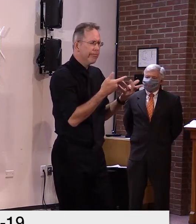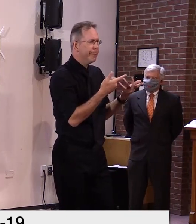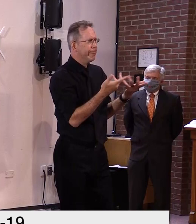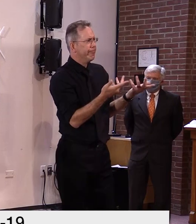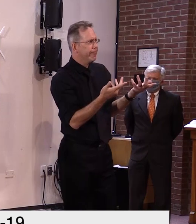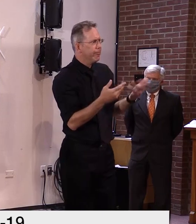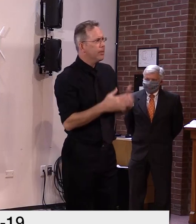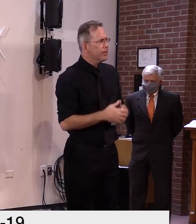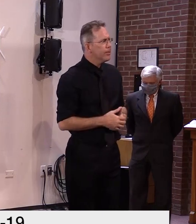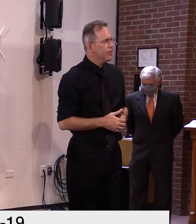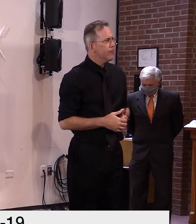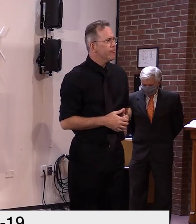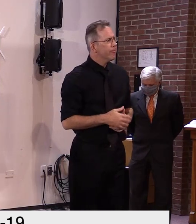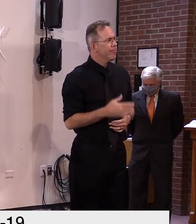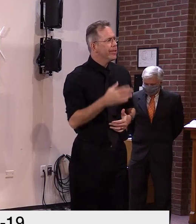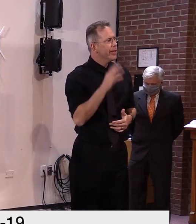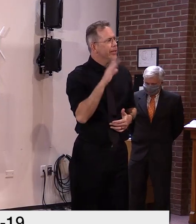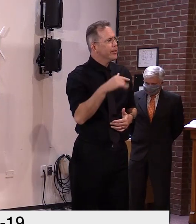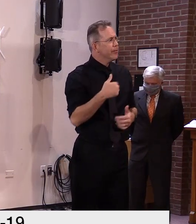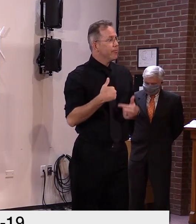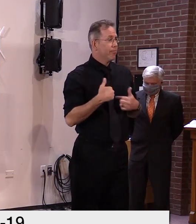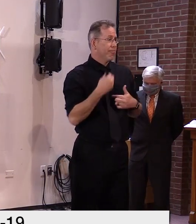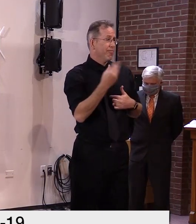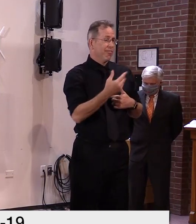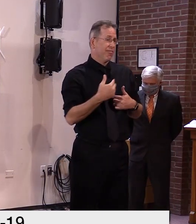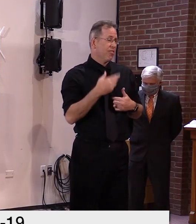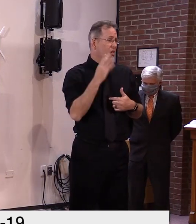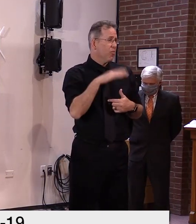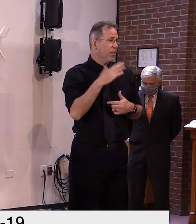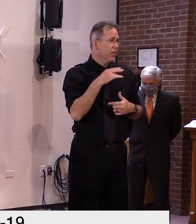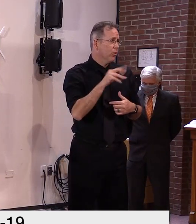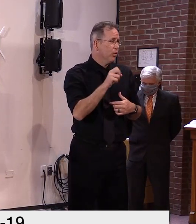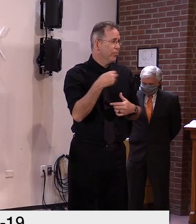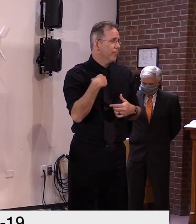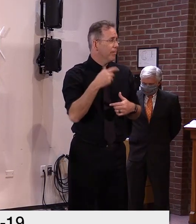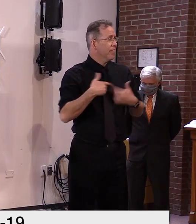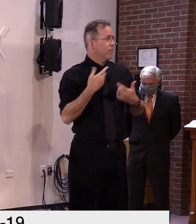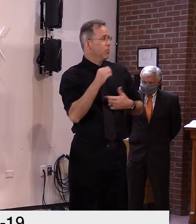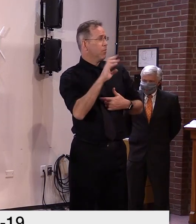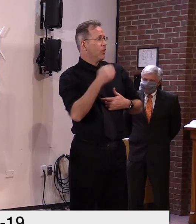from this area. So my thoughts go out to the victim.